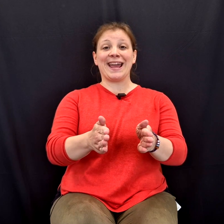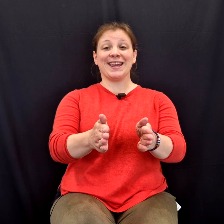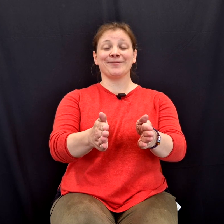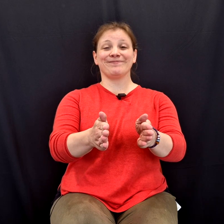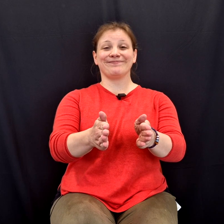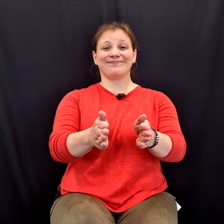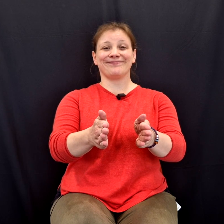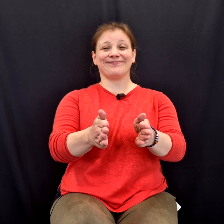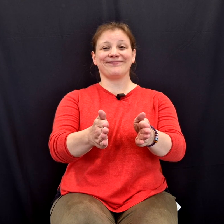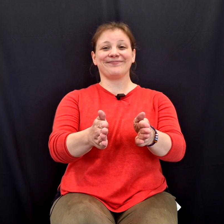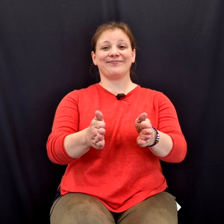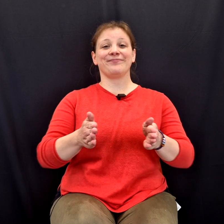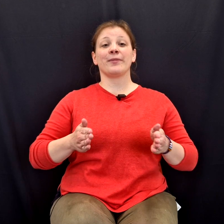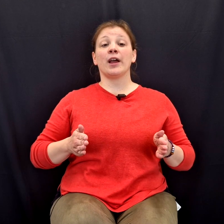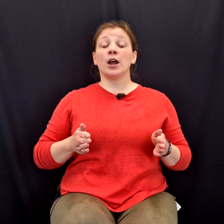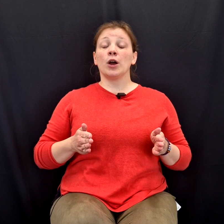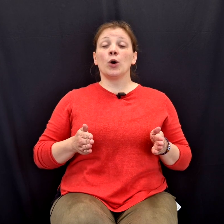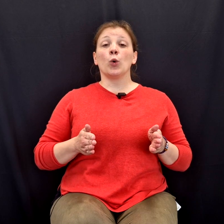Way.